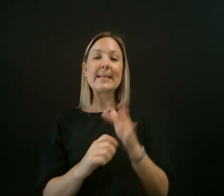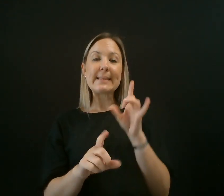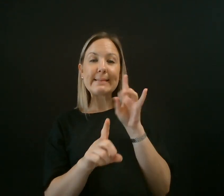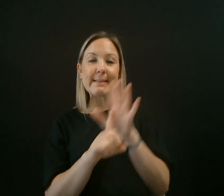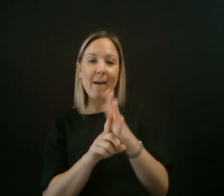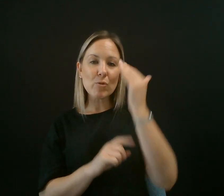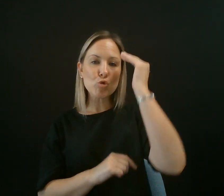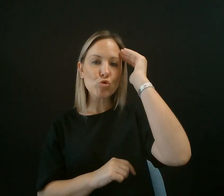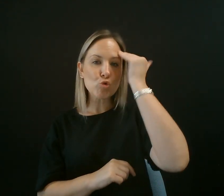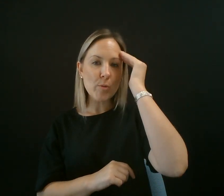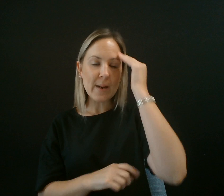self-determination and expression.